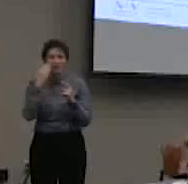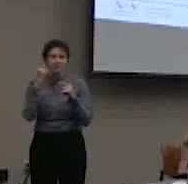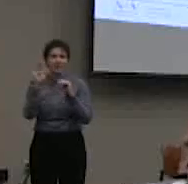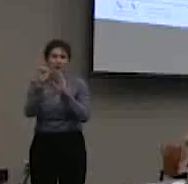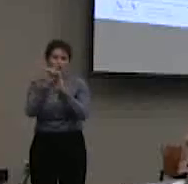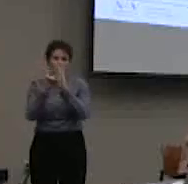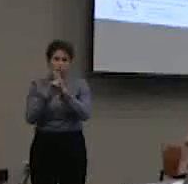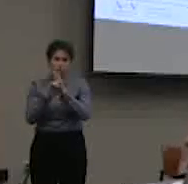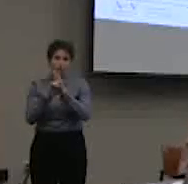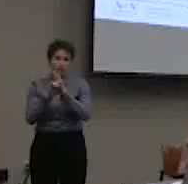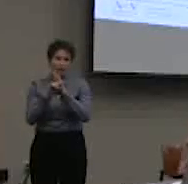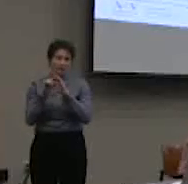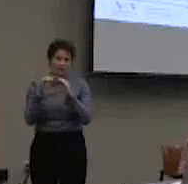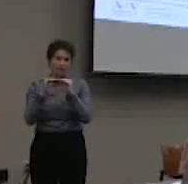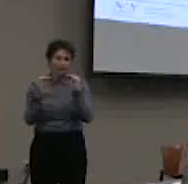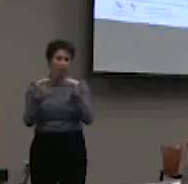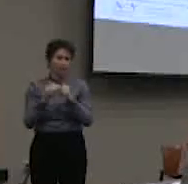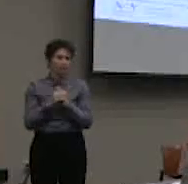Make a great point too about